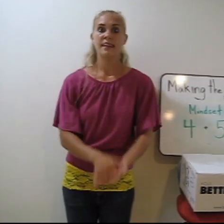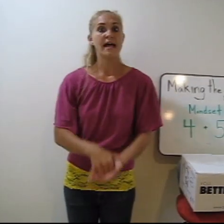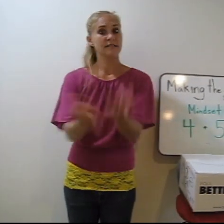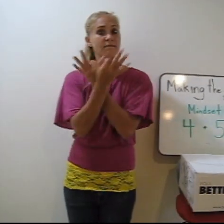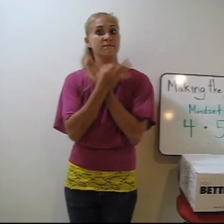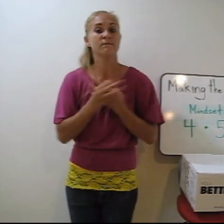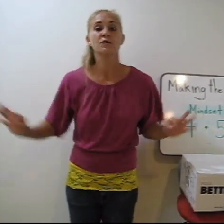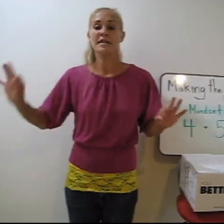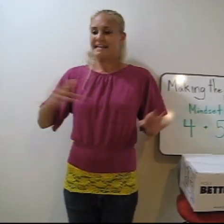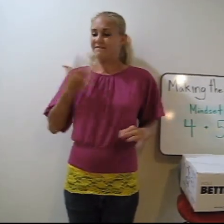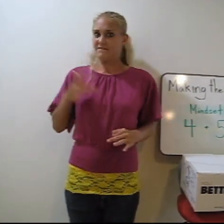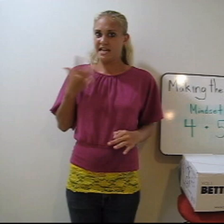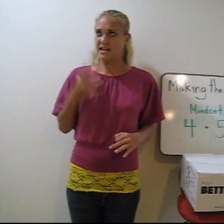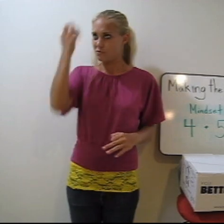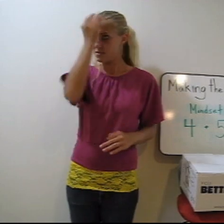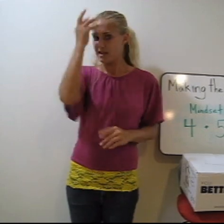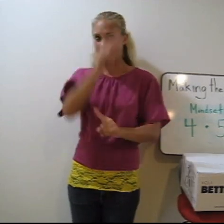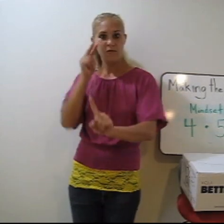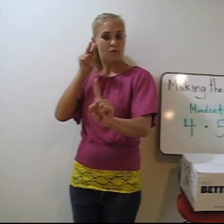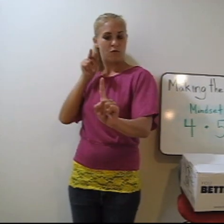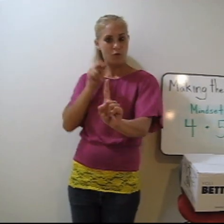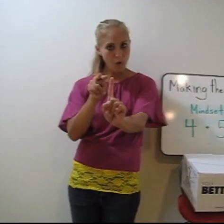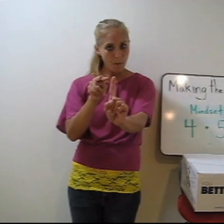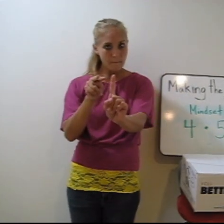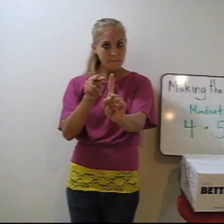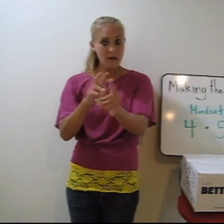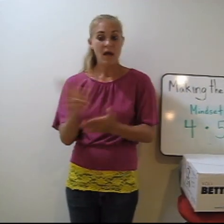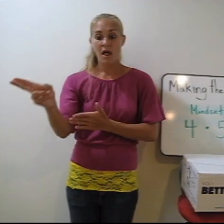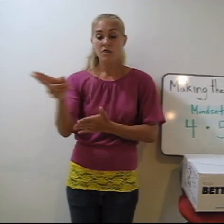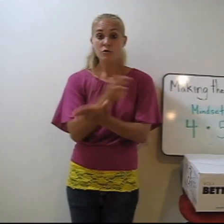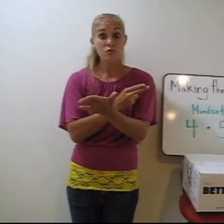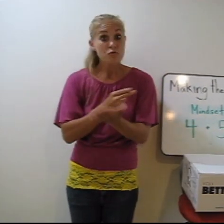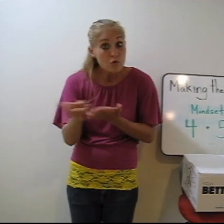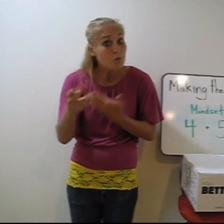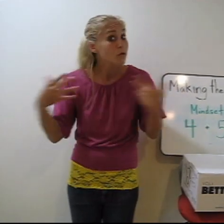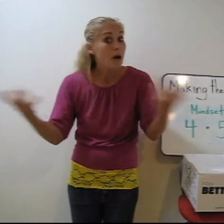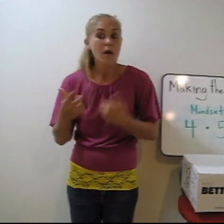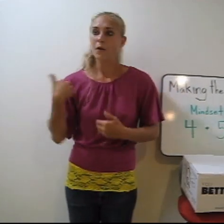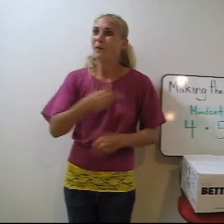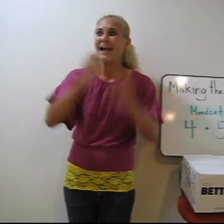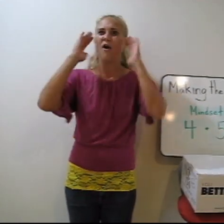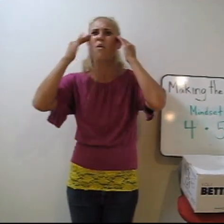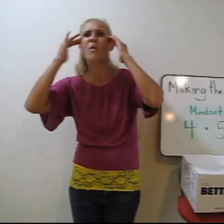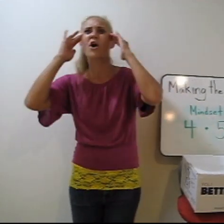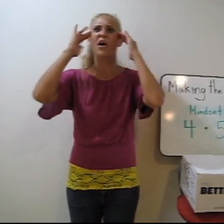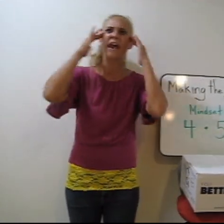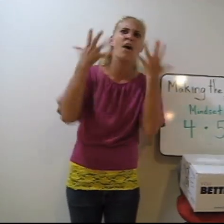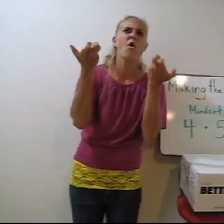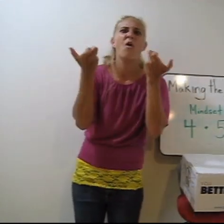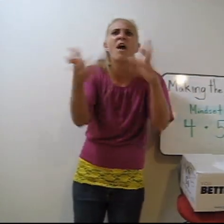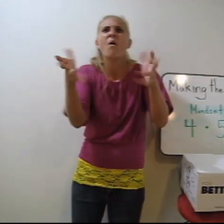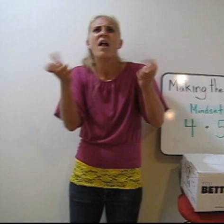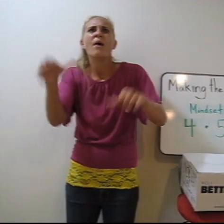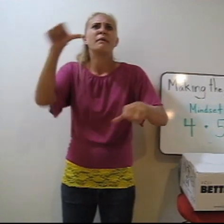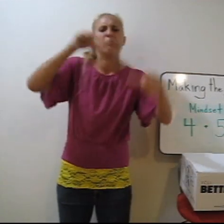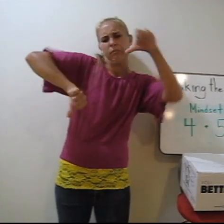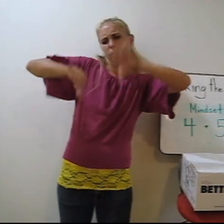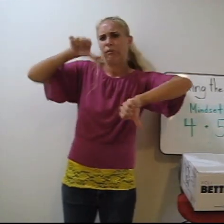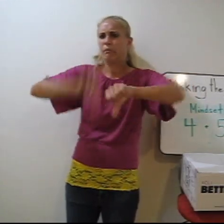think of it. And the truth, we spend so much of our lives worrying about being rejected by other people. And most of these